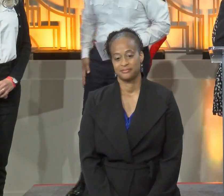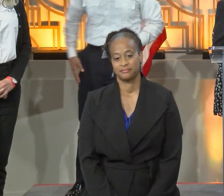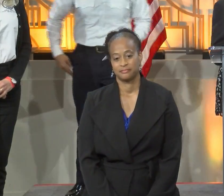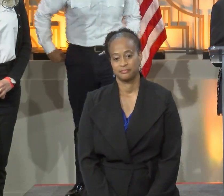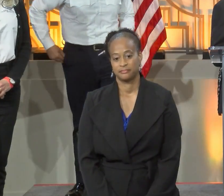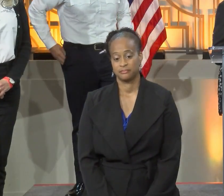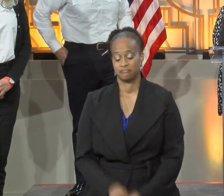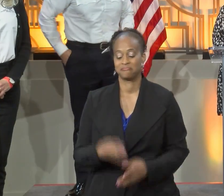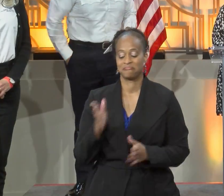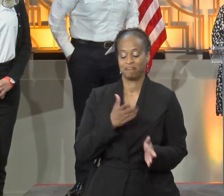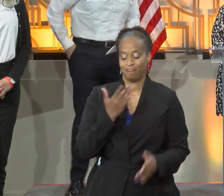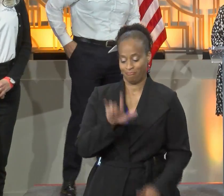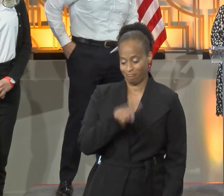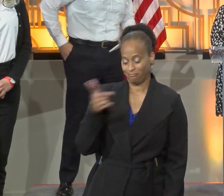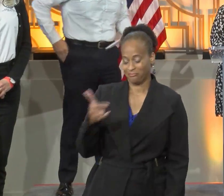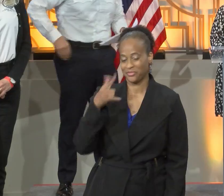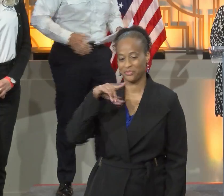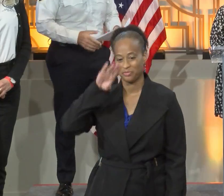Chief Acevedo.